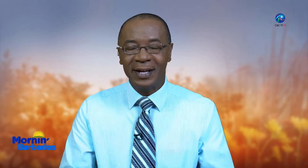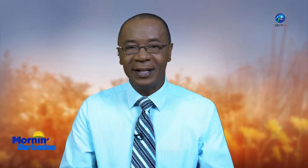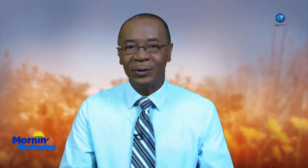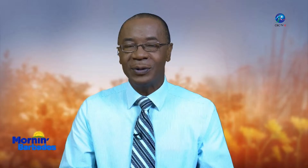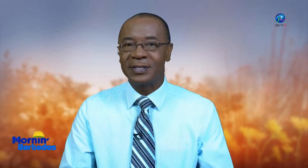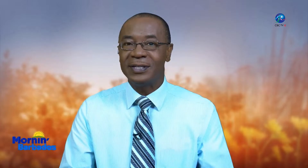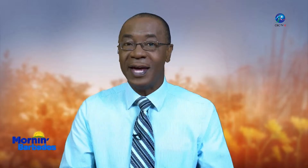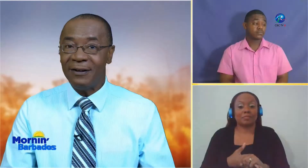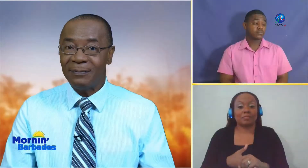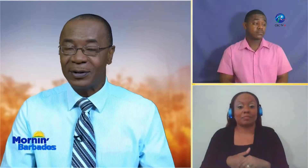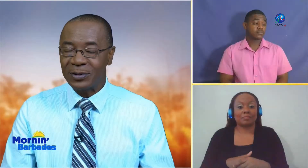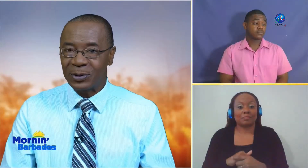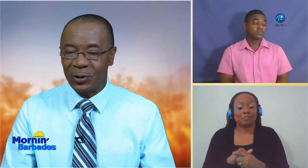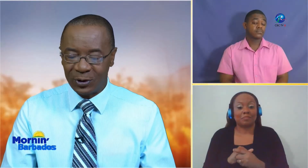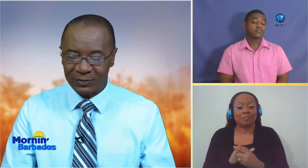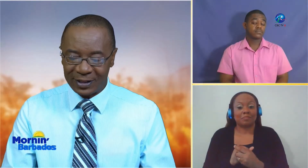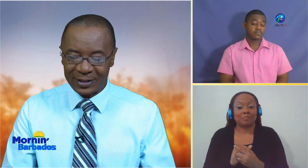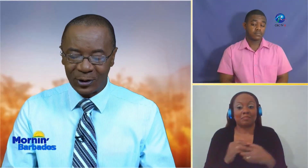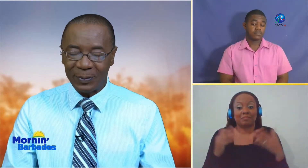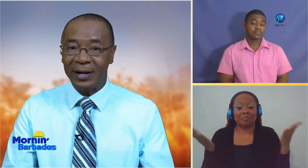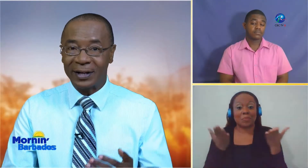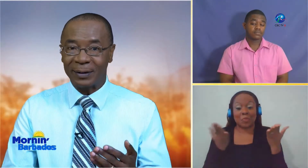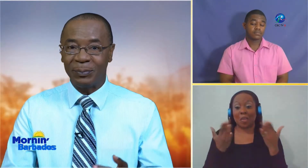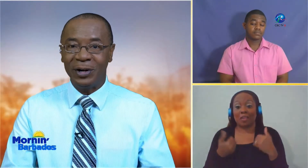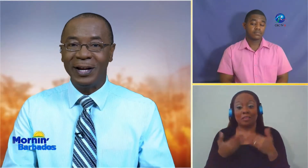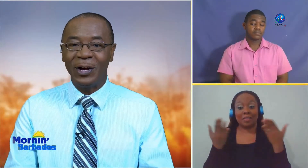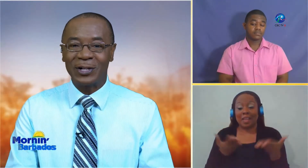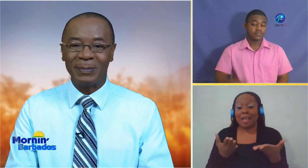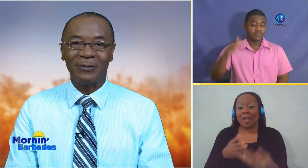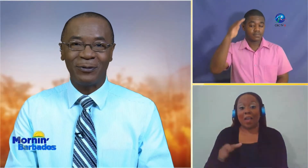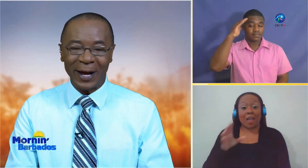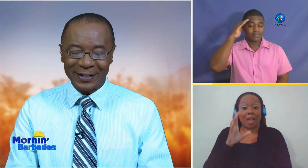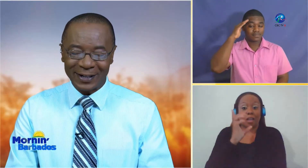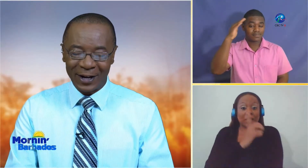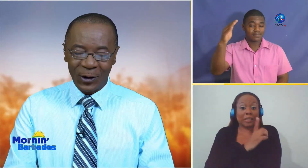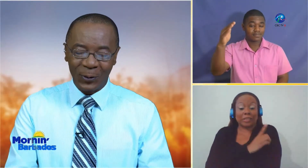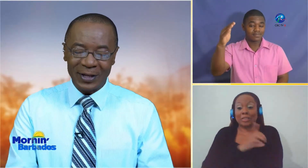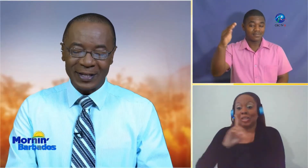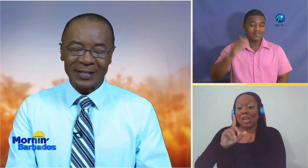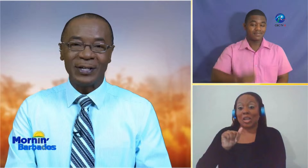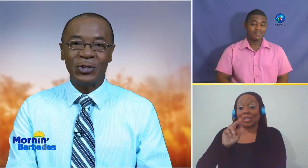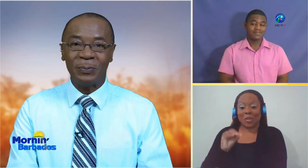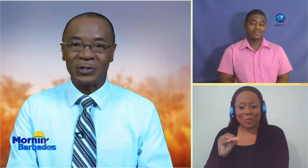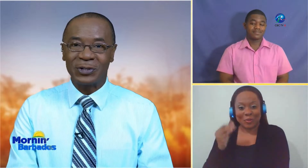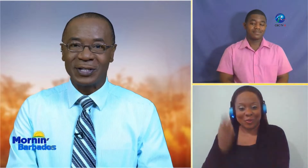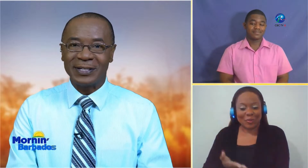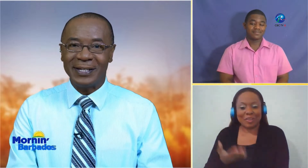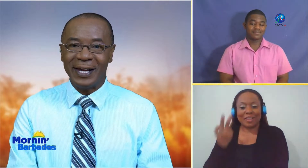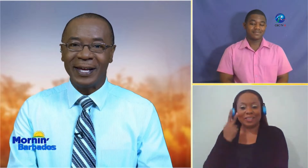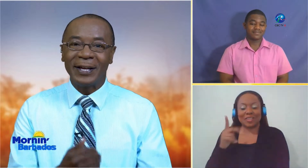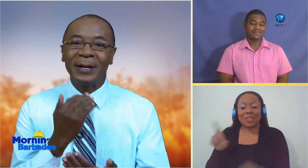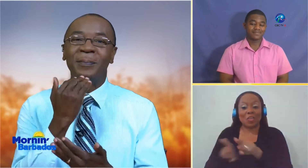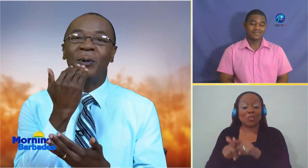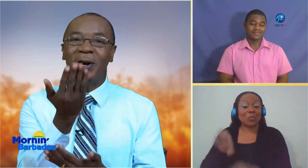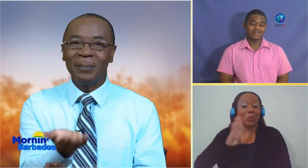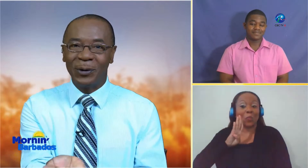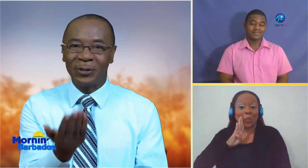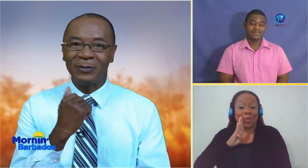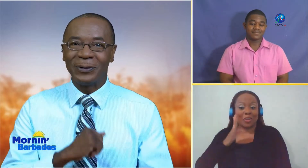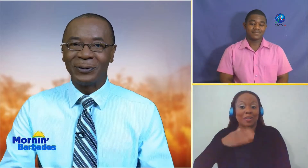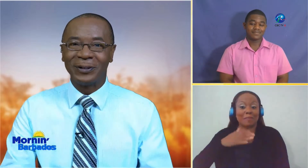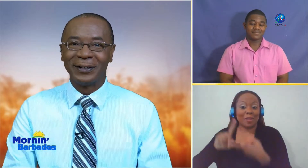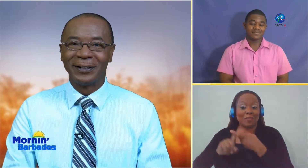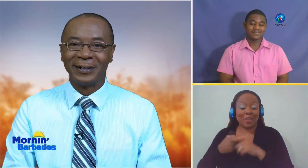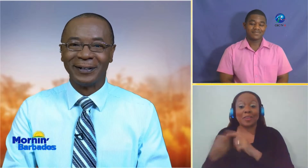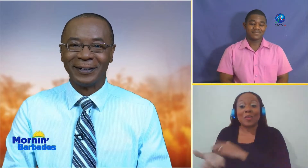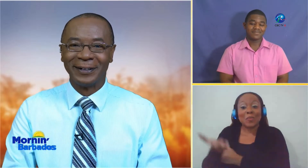Dario Nightingale, who is deaf, but also the owner of D-Scope, and like Bonnie Leonce, my friend, who is his interpreter today. Morning,